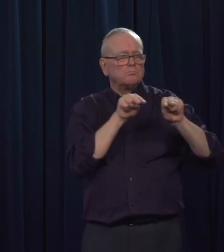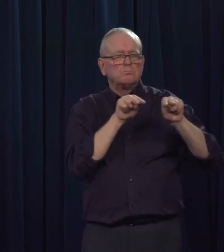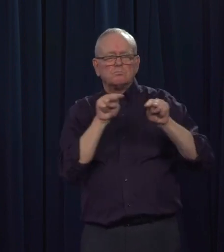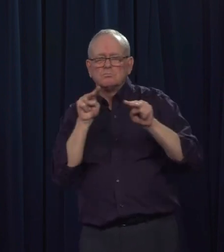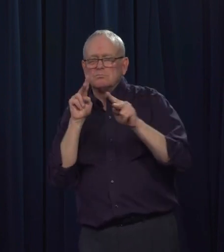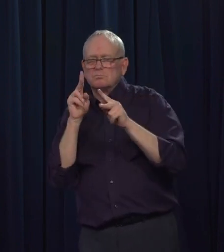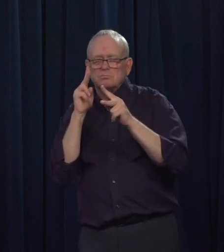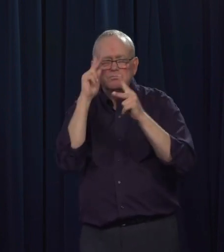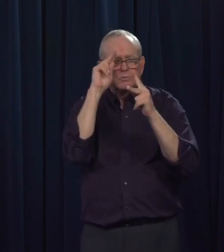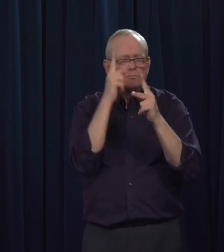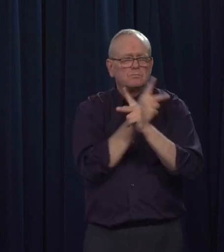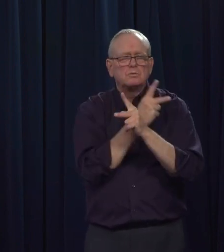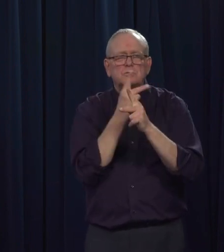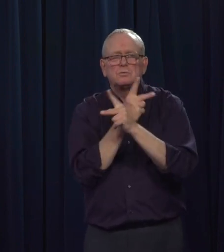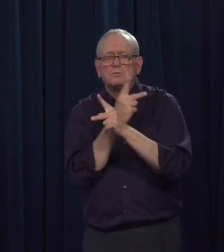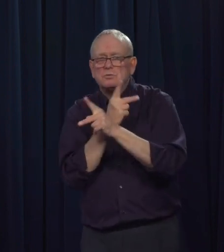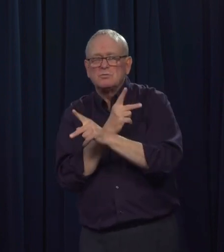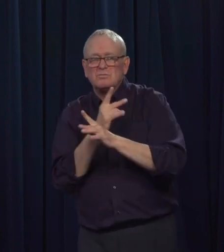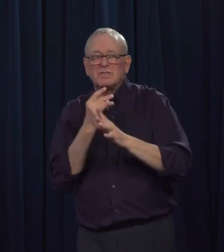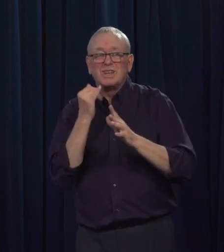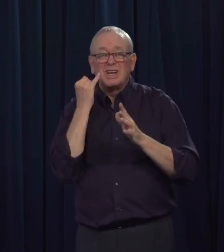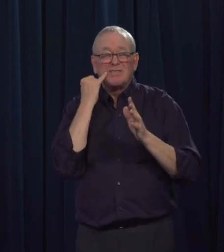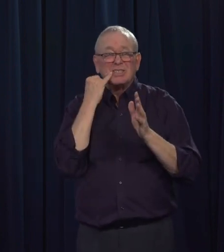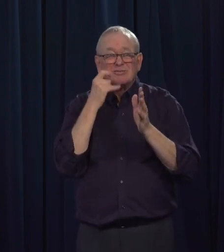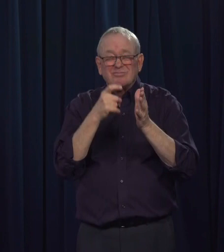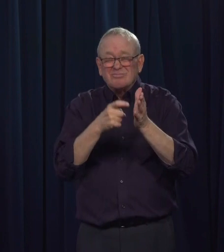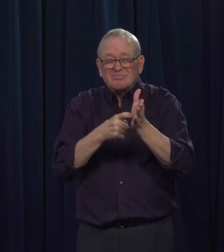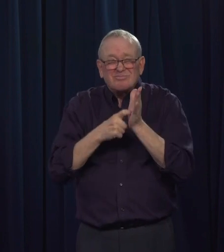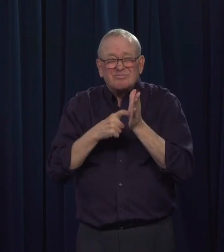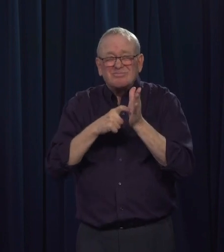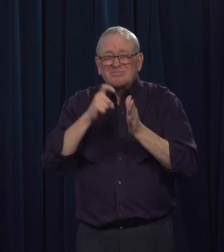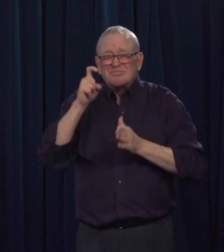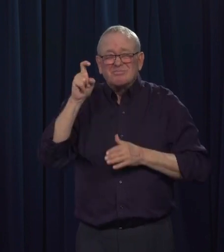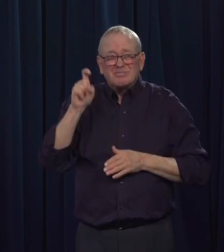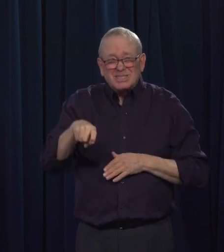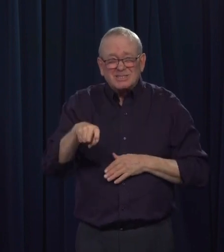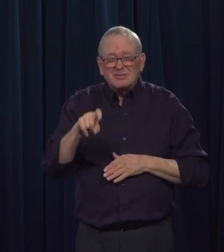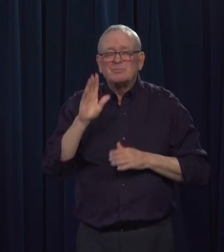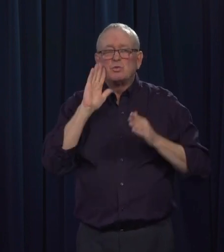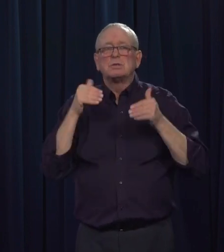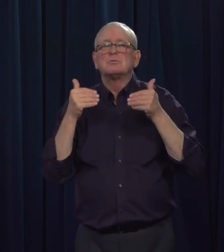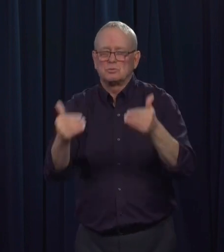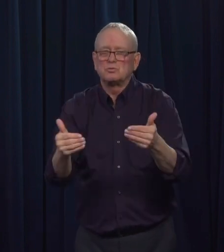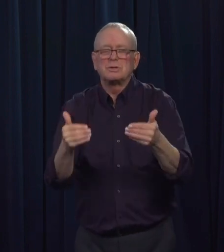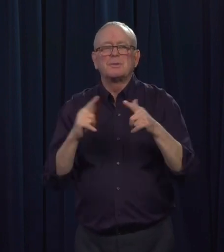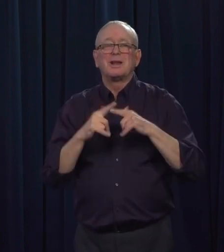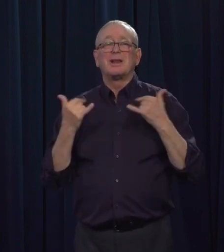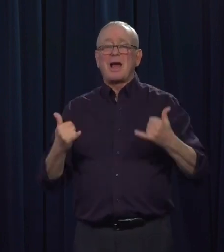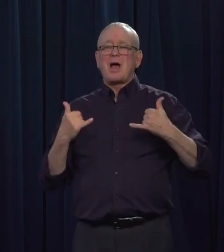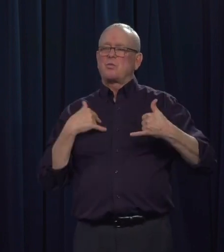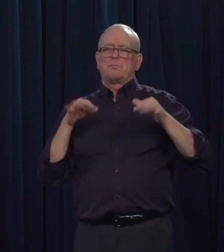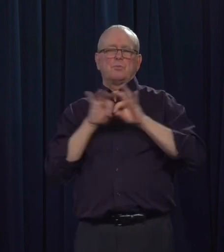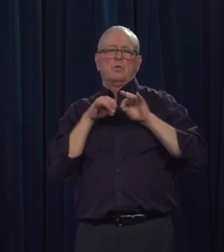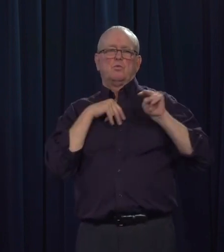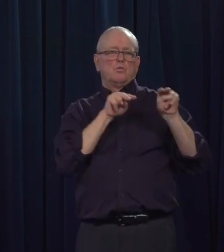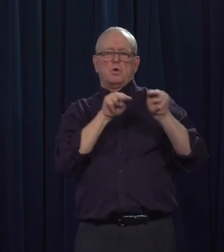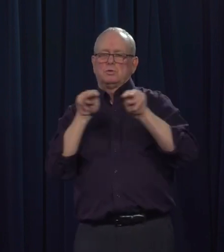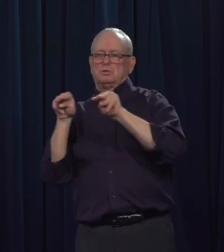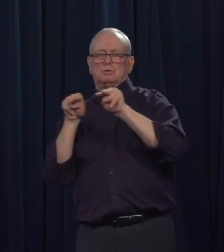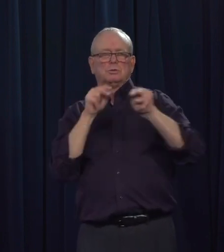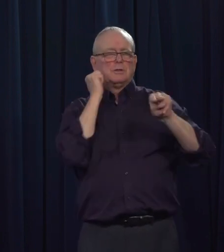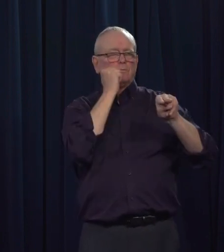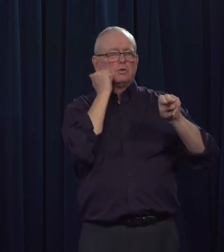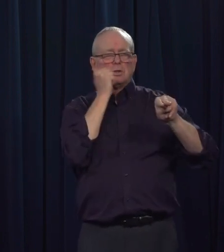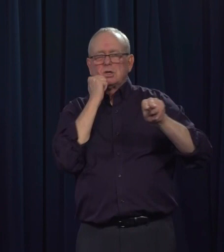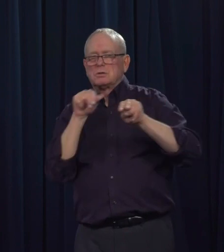to potentially put additional measures in place. And again, this is something we monitor on a day-by-day basis, knowing that the situation is rapidly